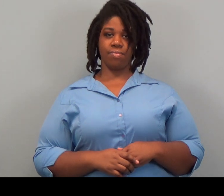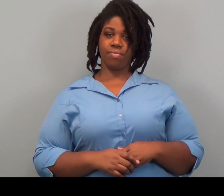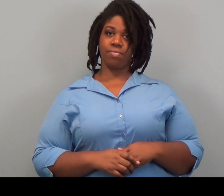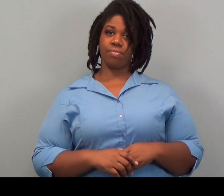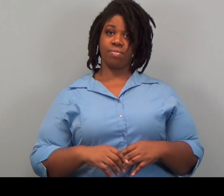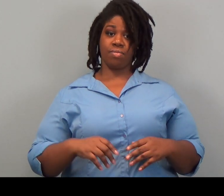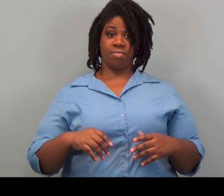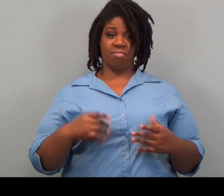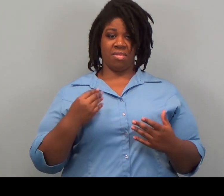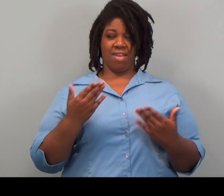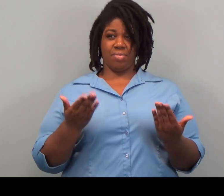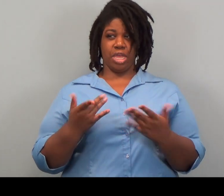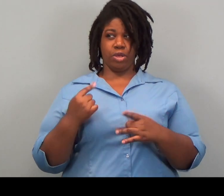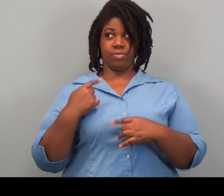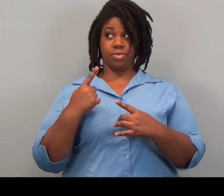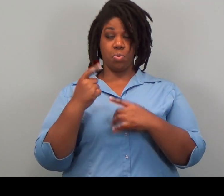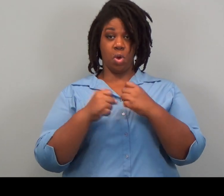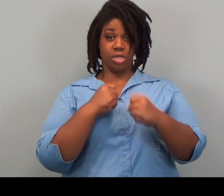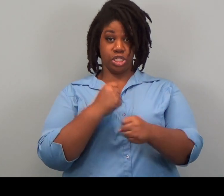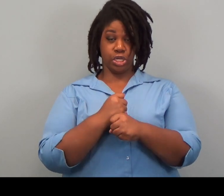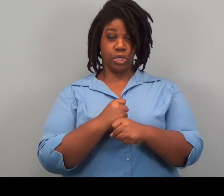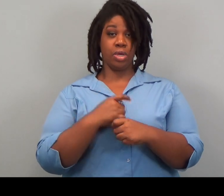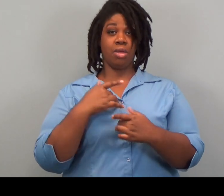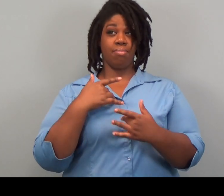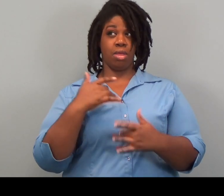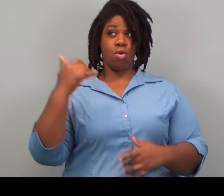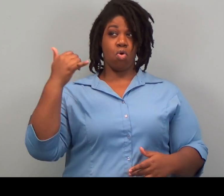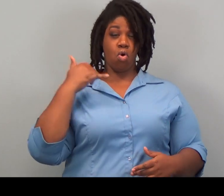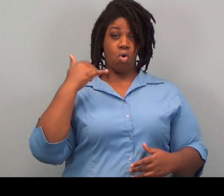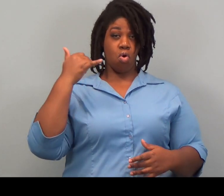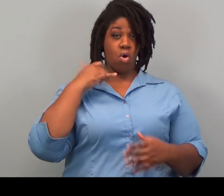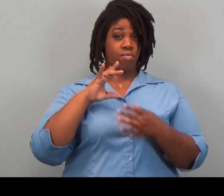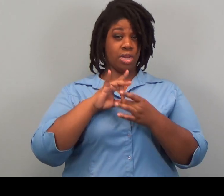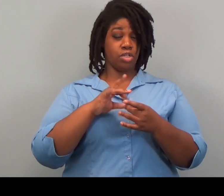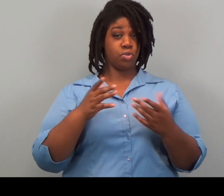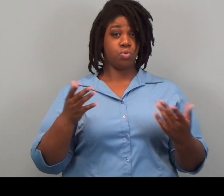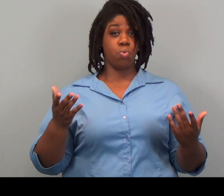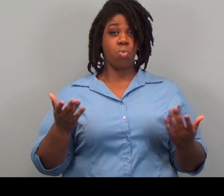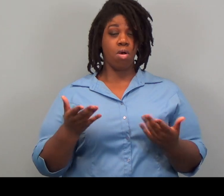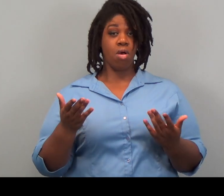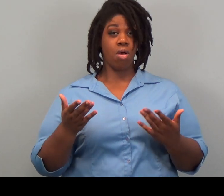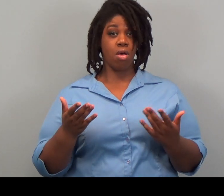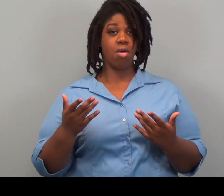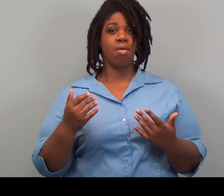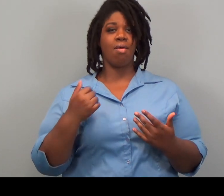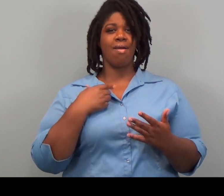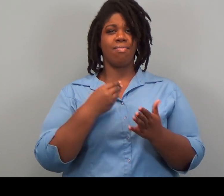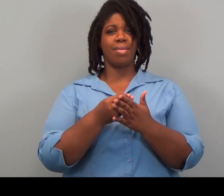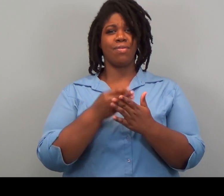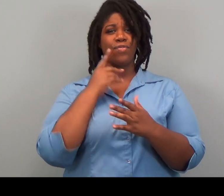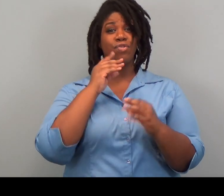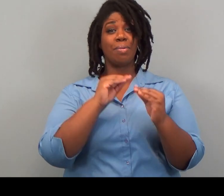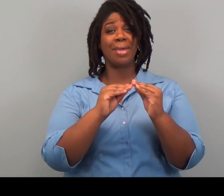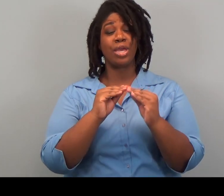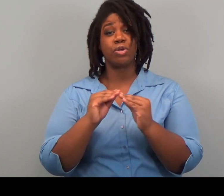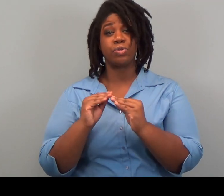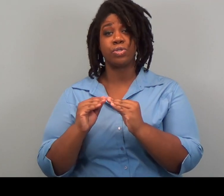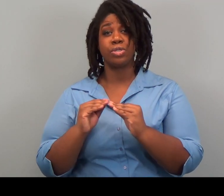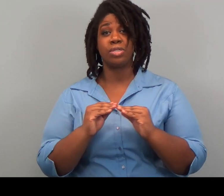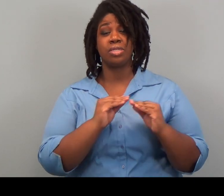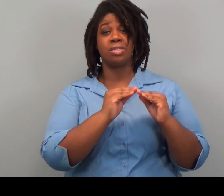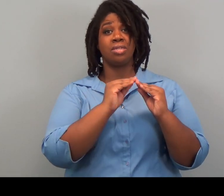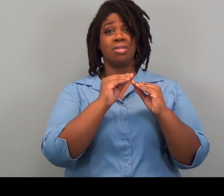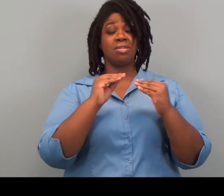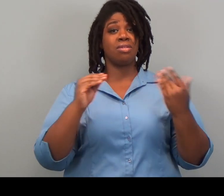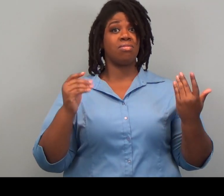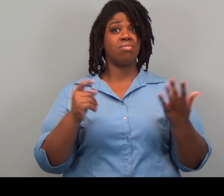In about the year that I've been here, one of the calls I get most often are, do you just have money for repairs? Because folks